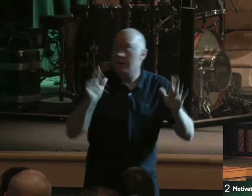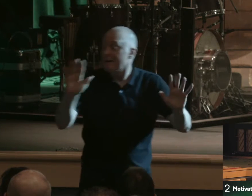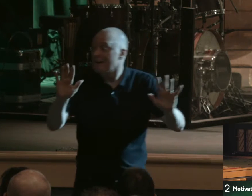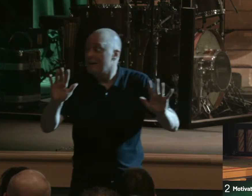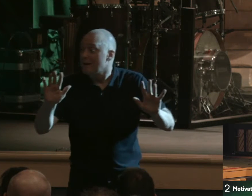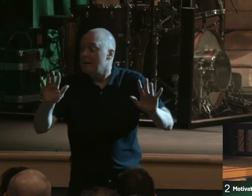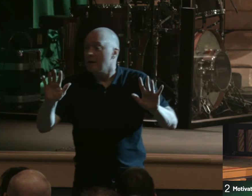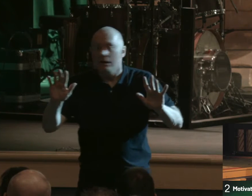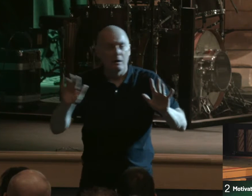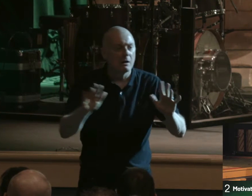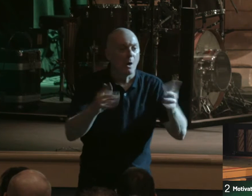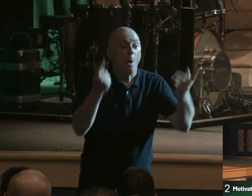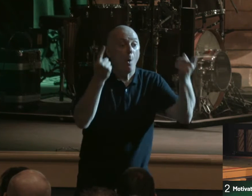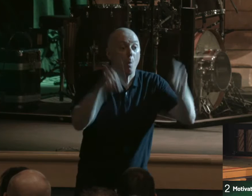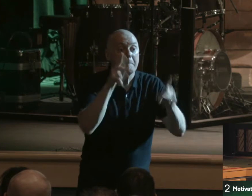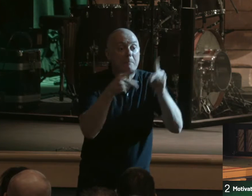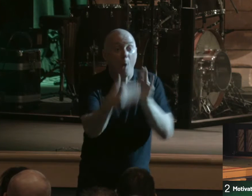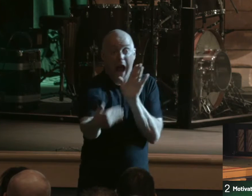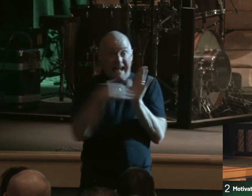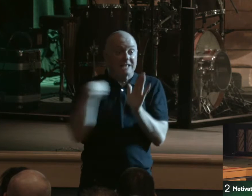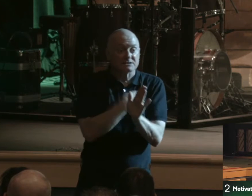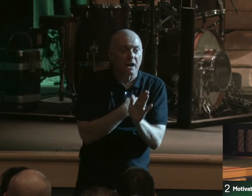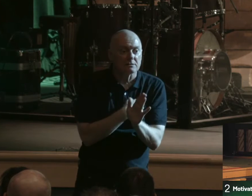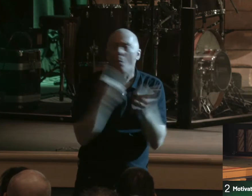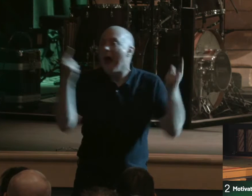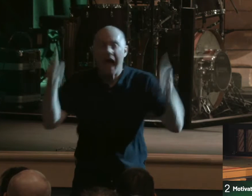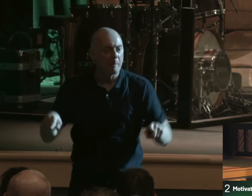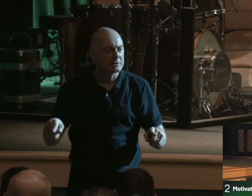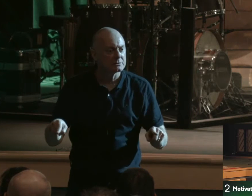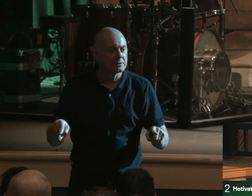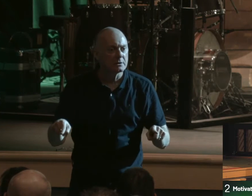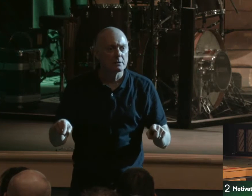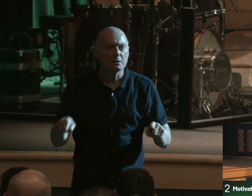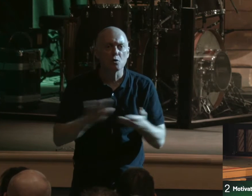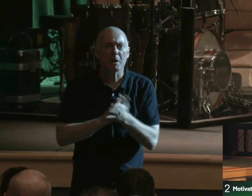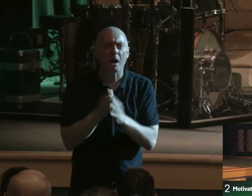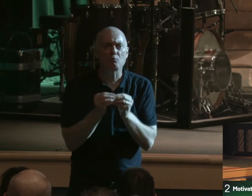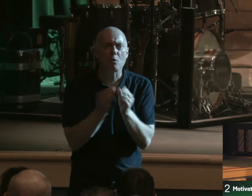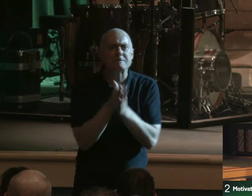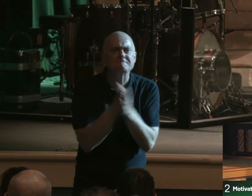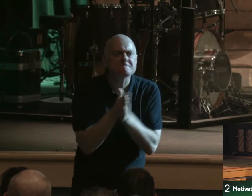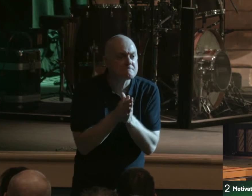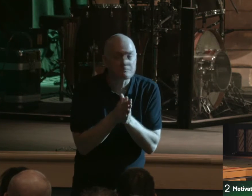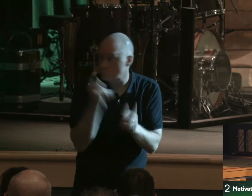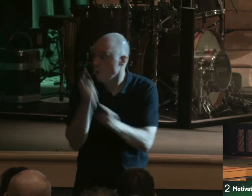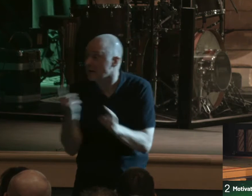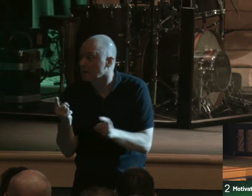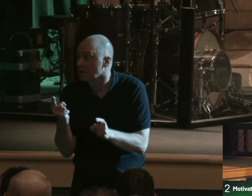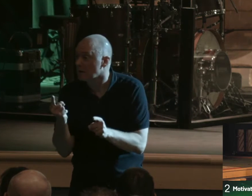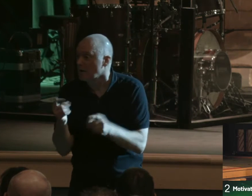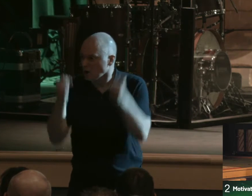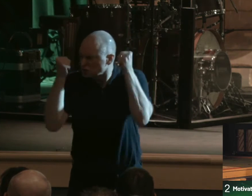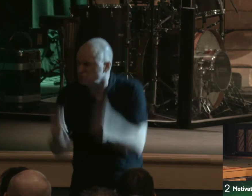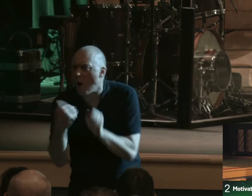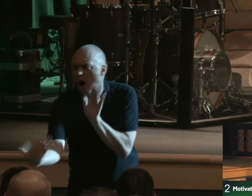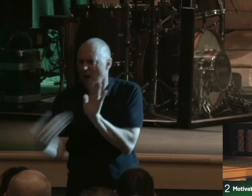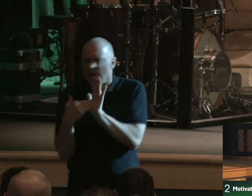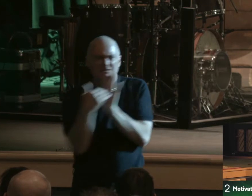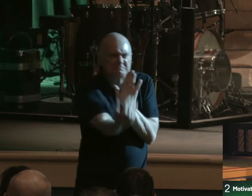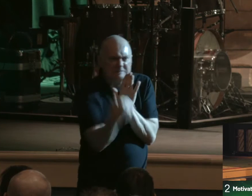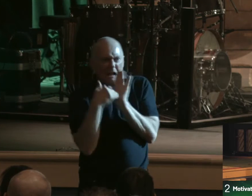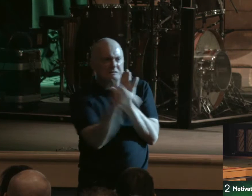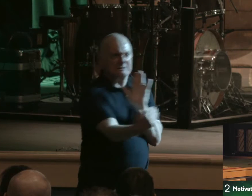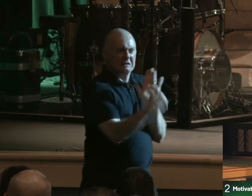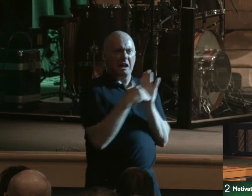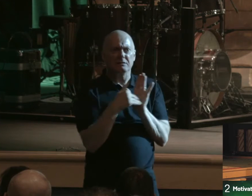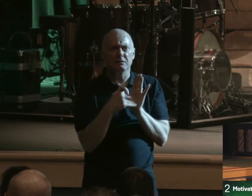Isn't it true in life that strong opposition can result in tremendous motivation? Strong opposition can result in